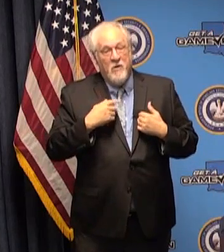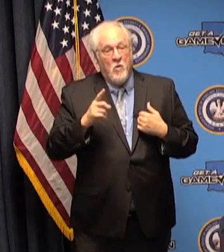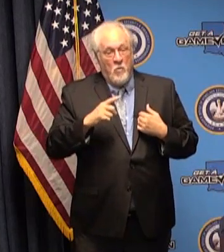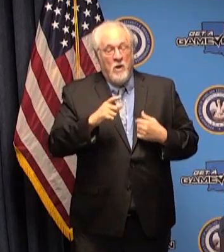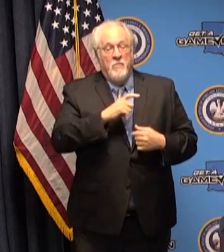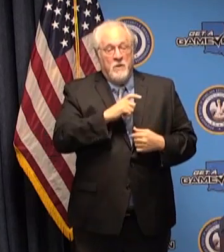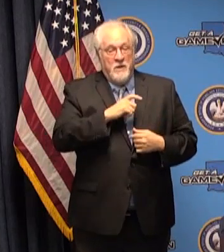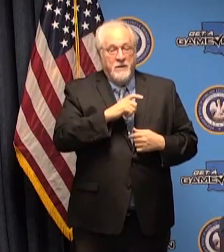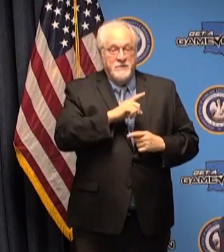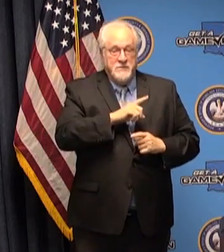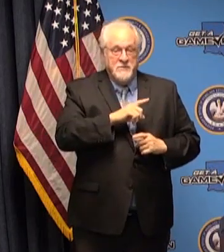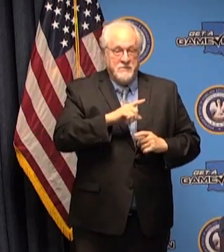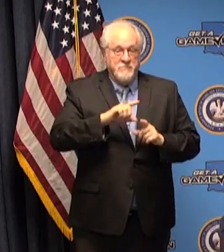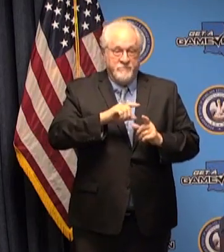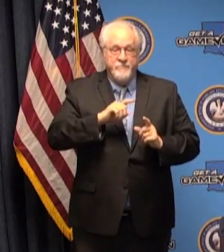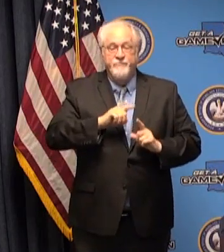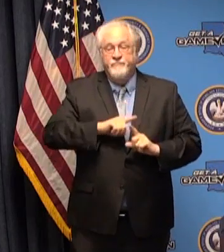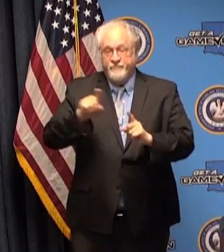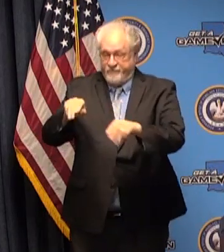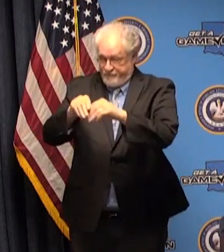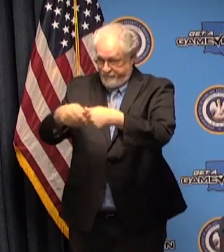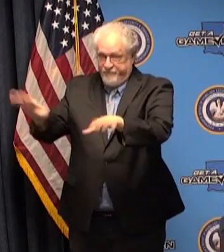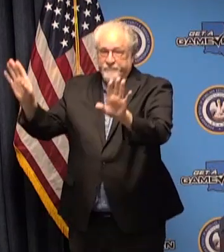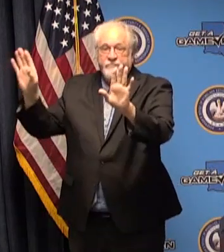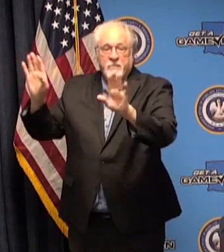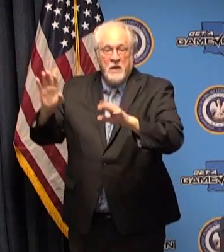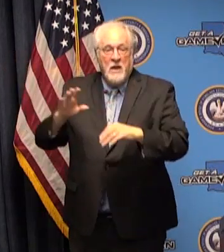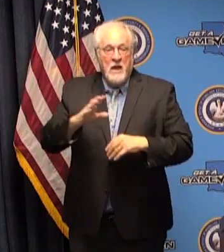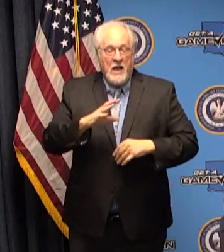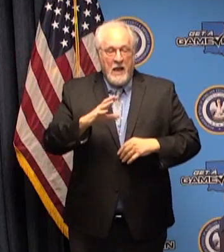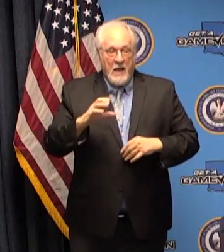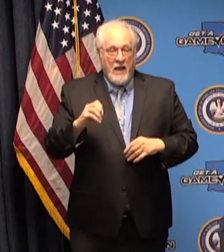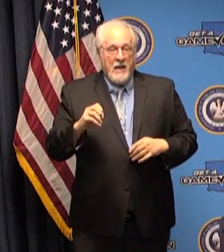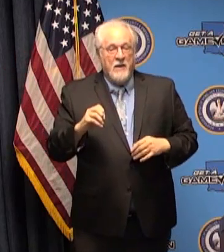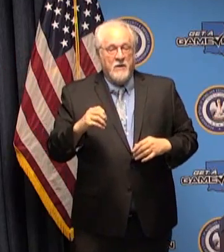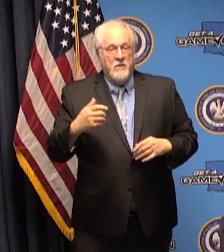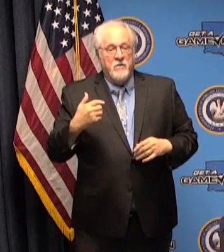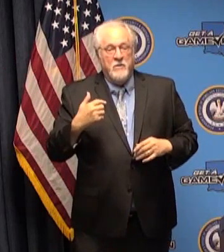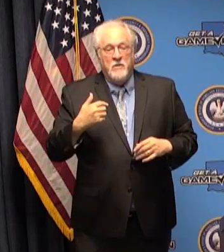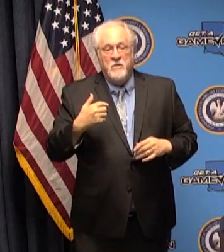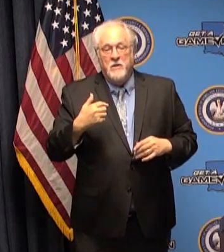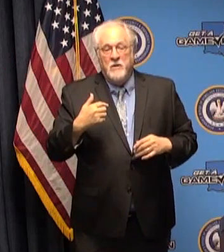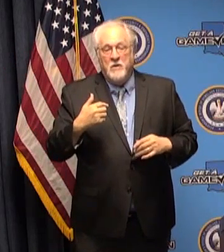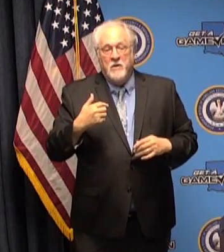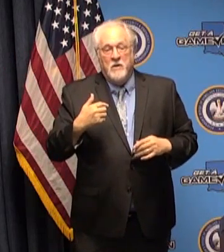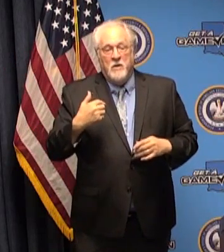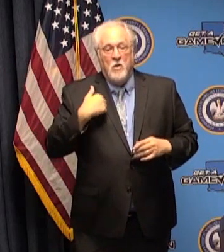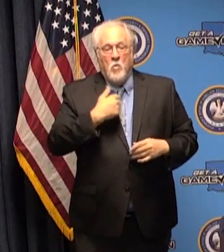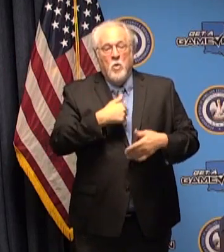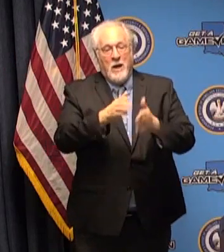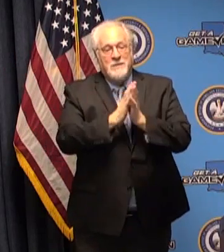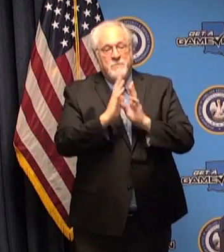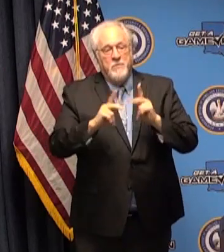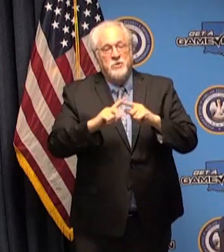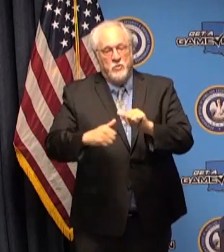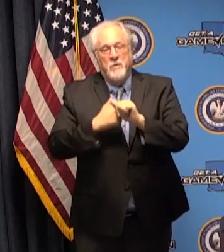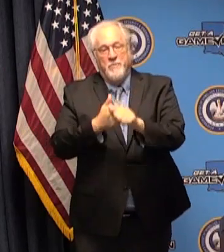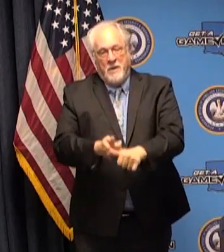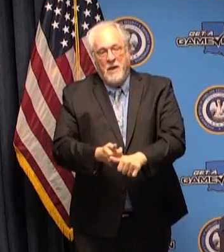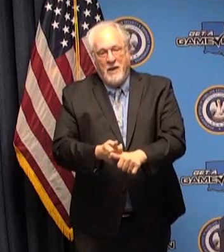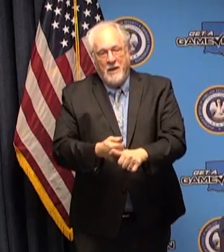they have had crowds disperse, and we're asking people to